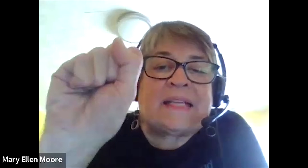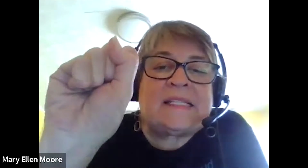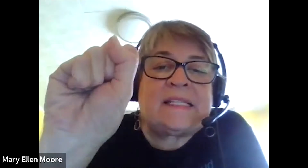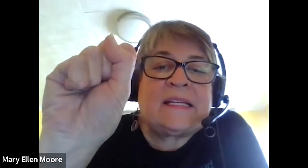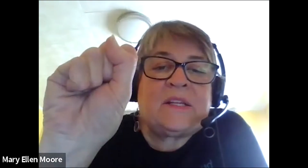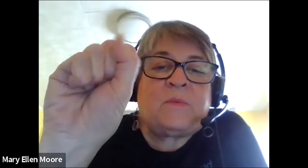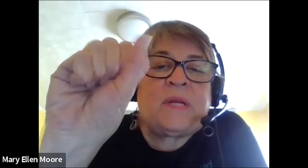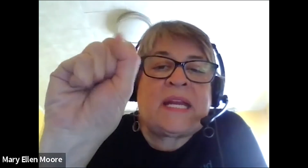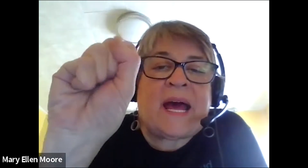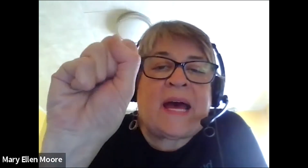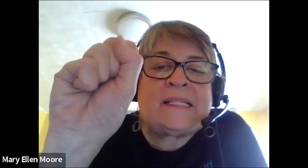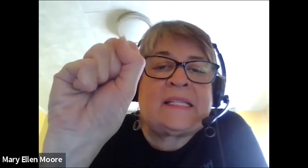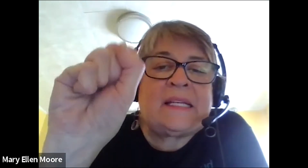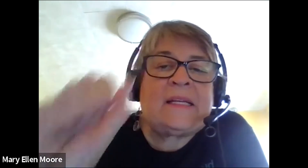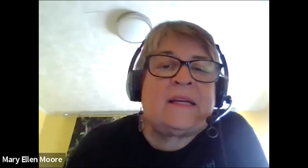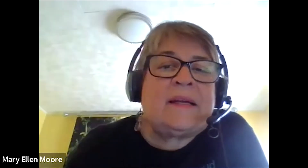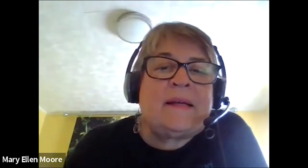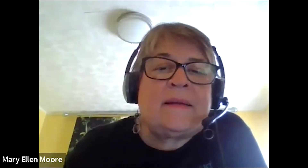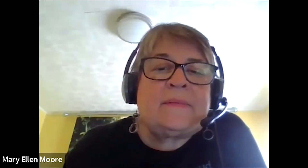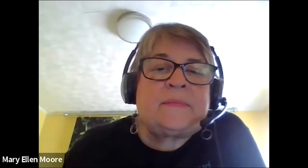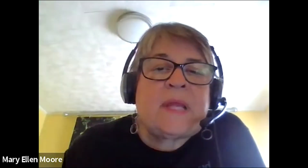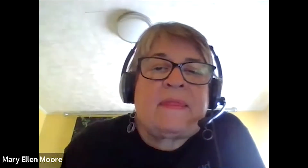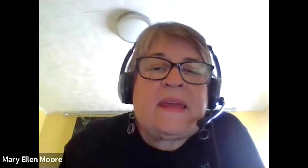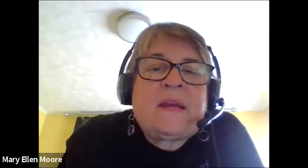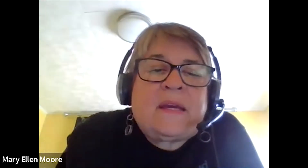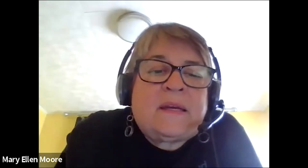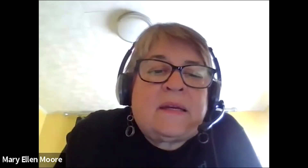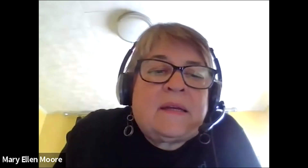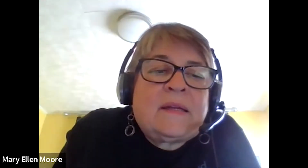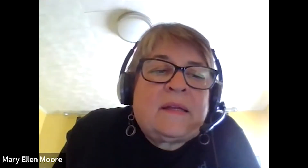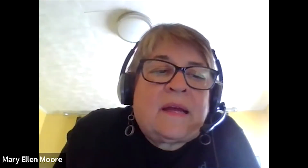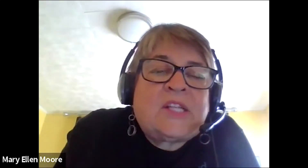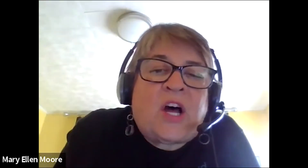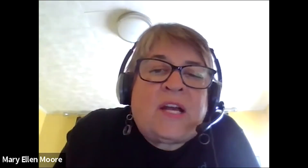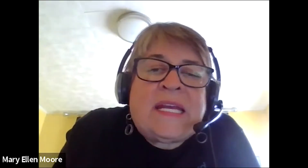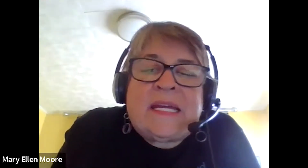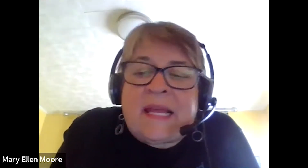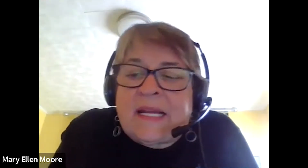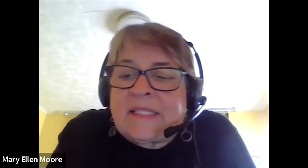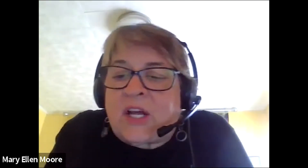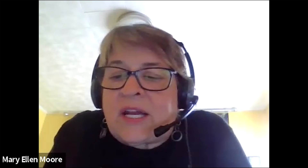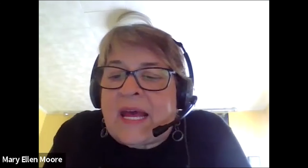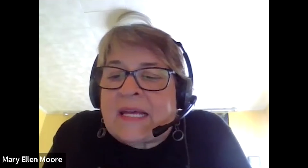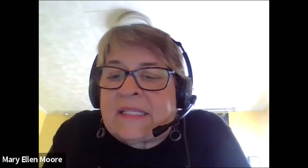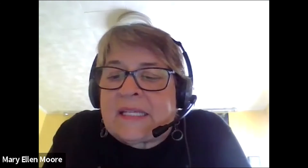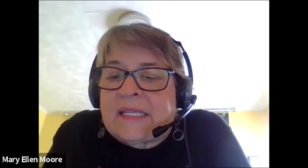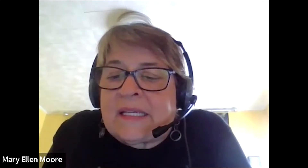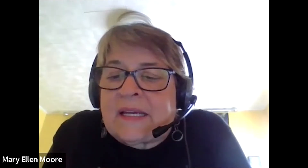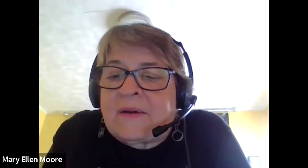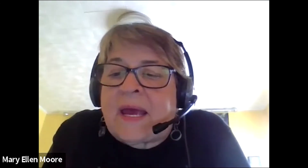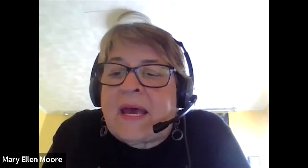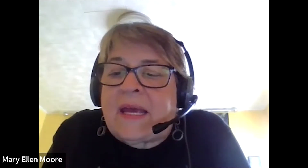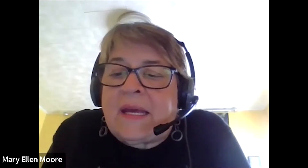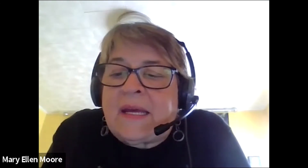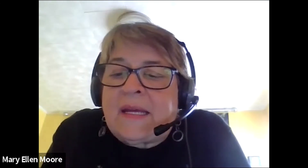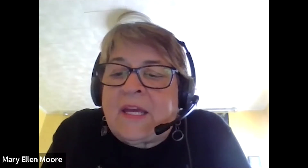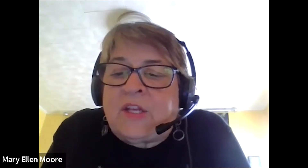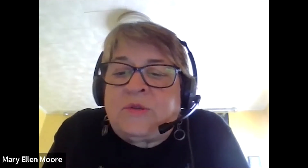S. You need an S? I think I saw an E and then I saw an S. Okay. Can you type